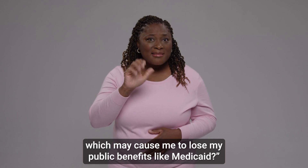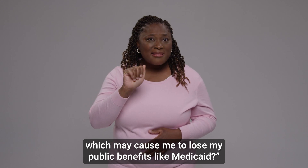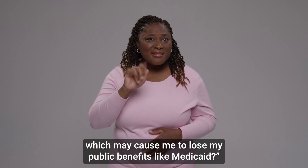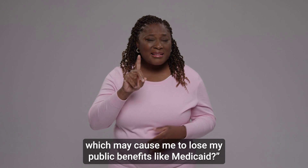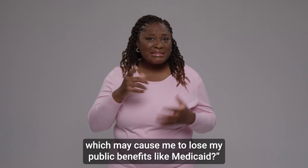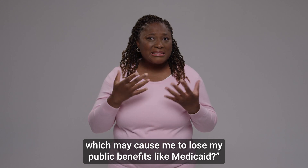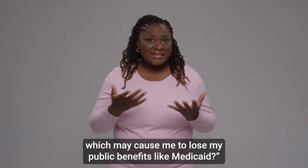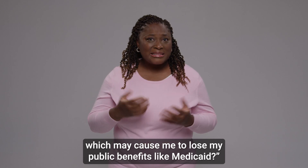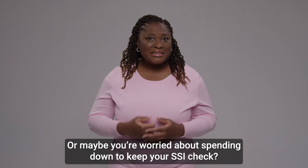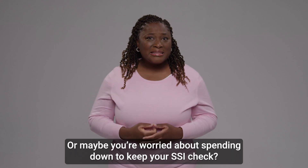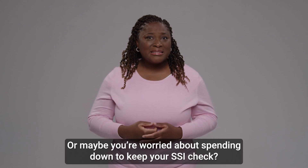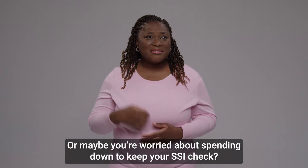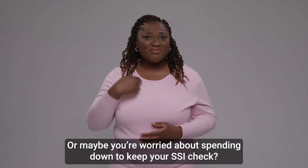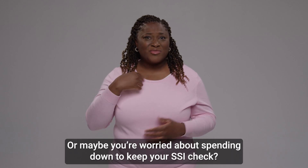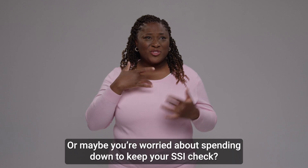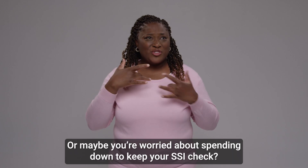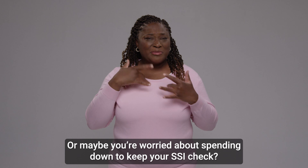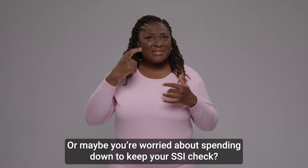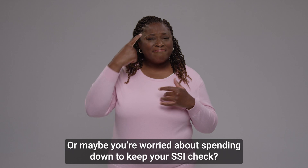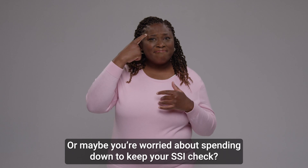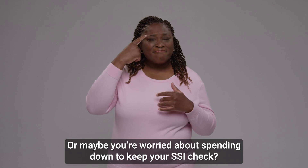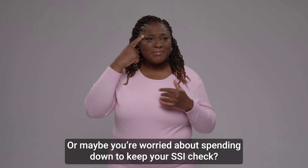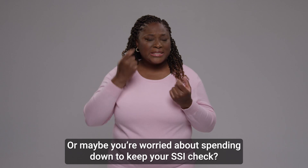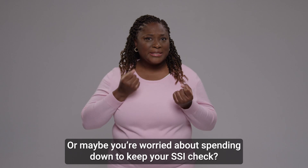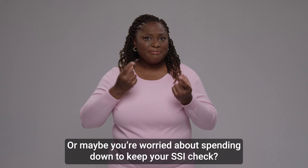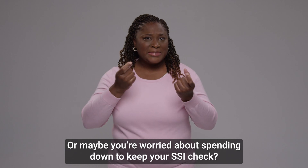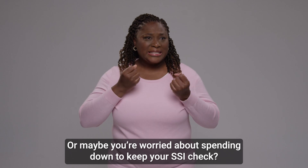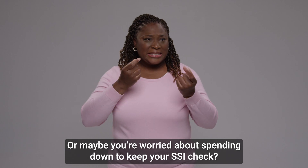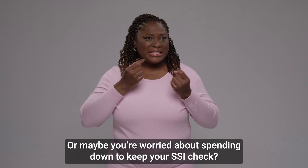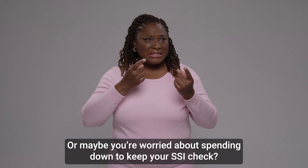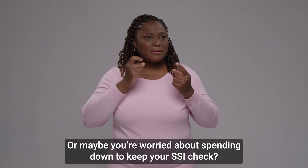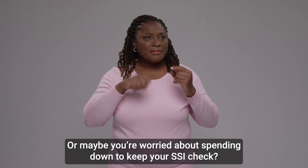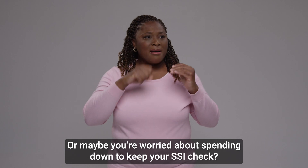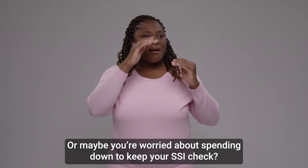Or maybe you're worried about spending down to keep your SSI check.